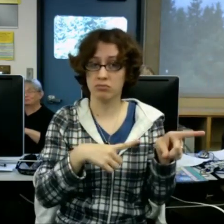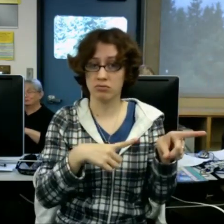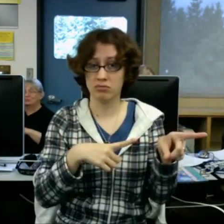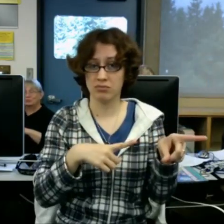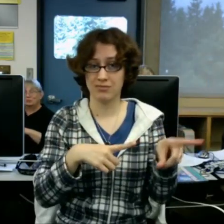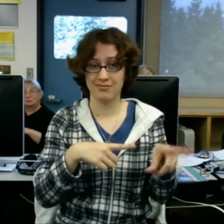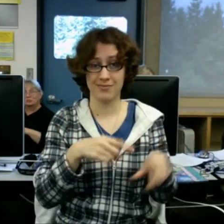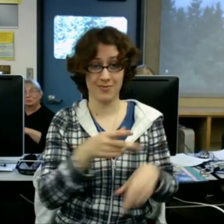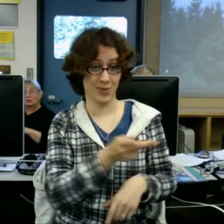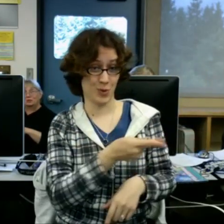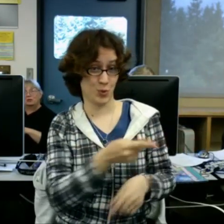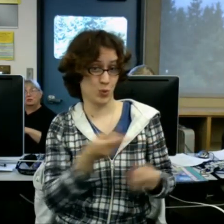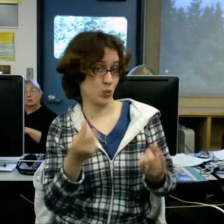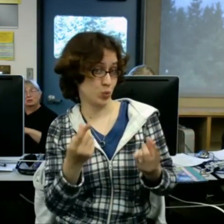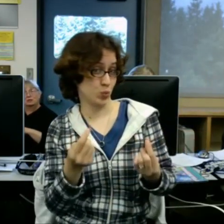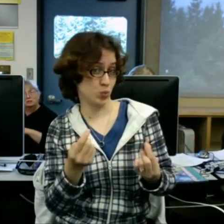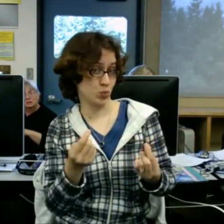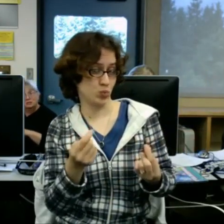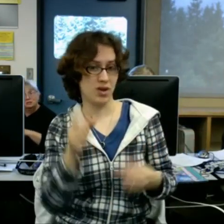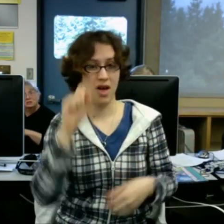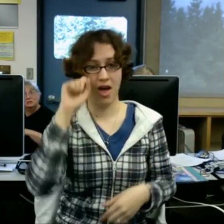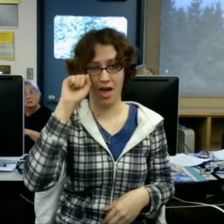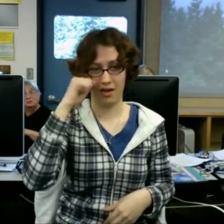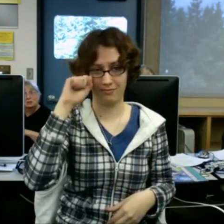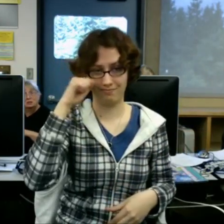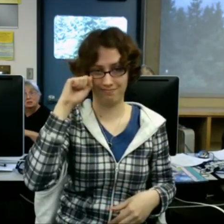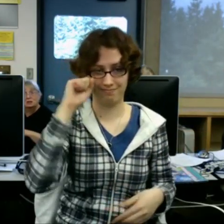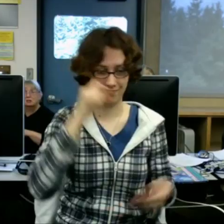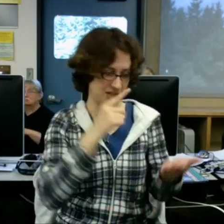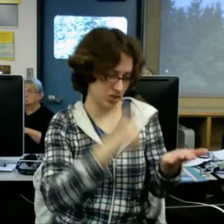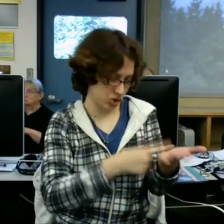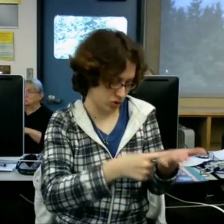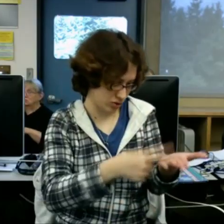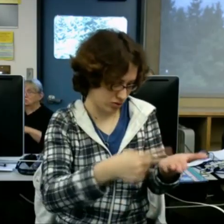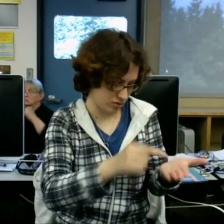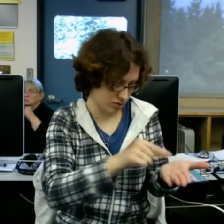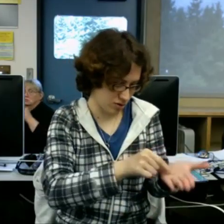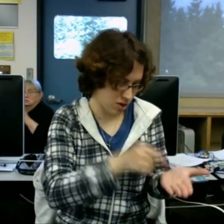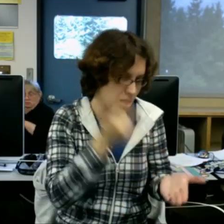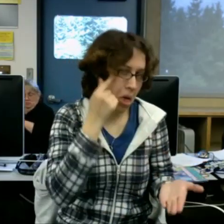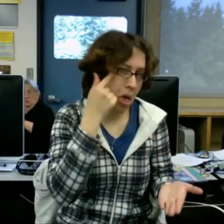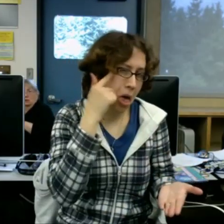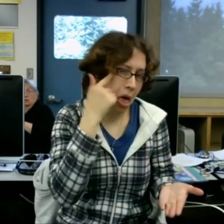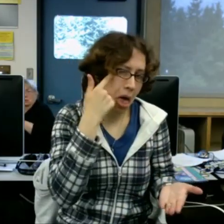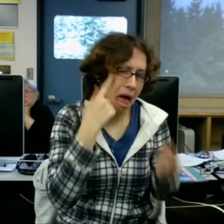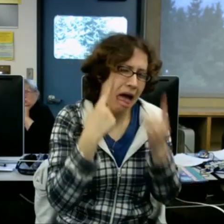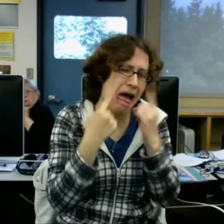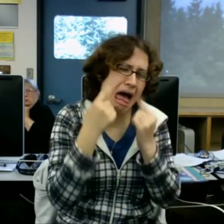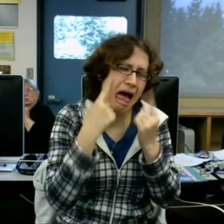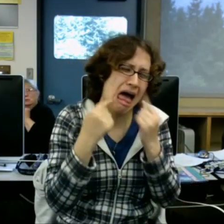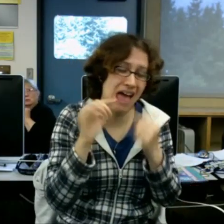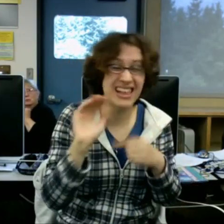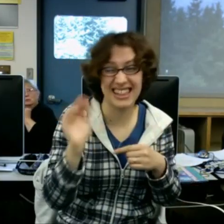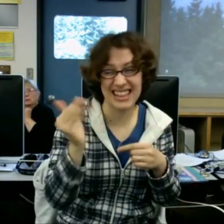to the castle. So what did those two sisters do? They cut up onions, put them in their eyes, and it looked like they were